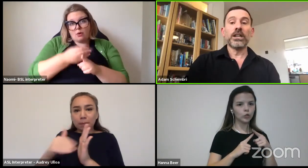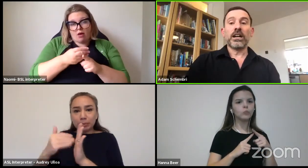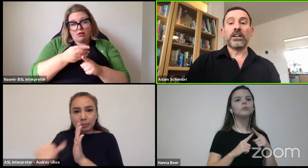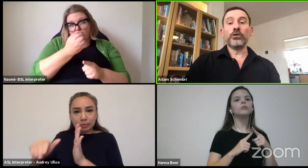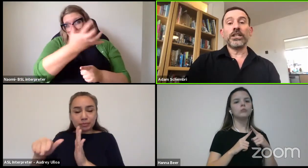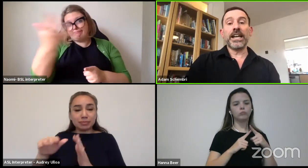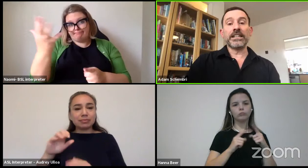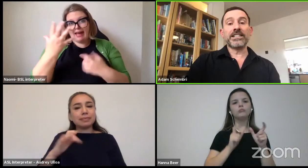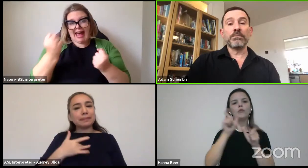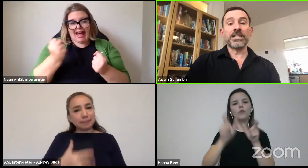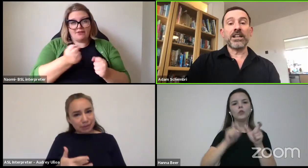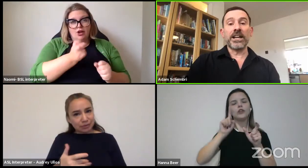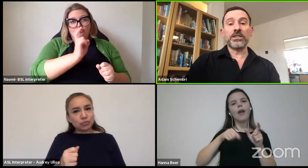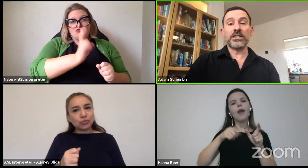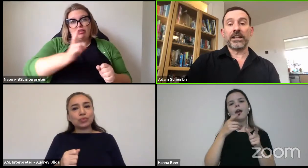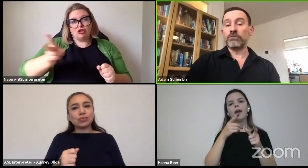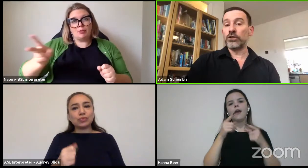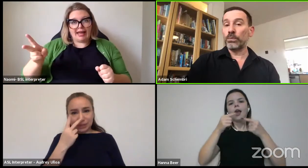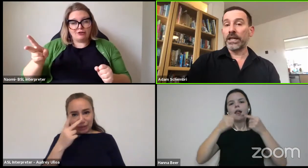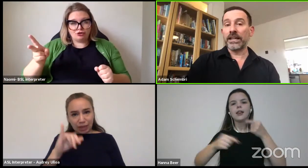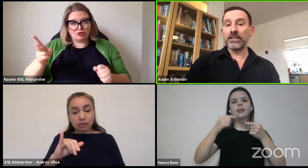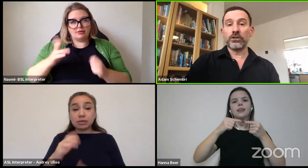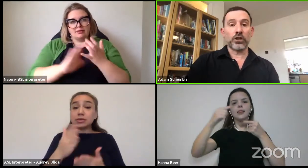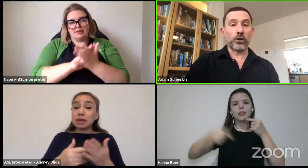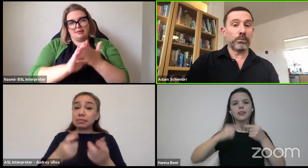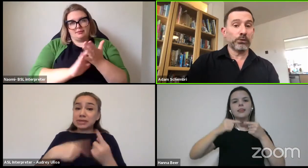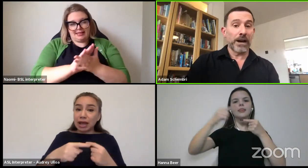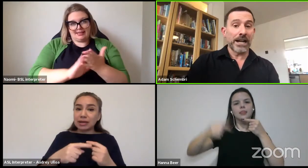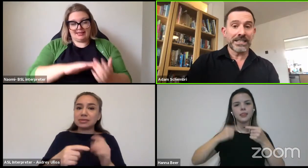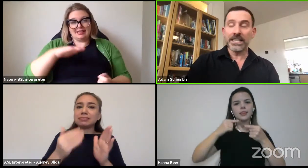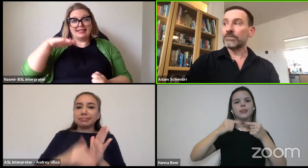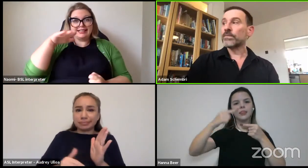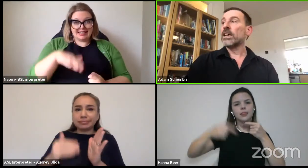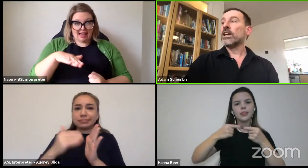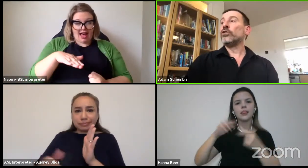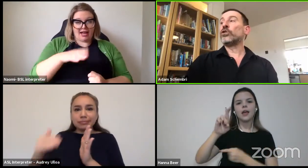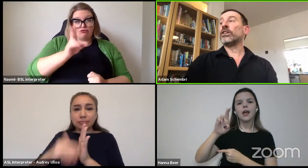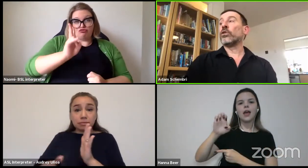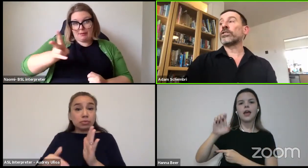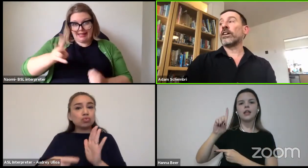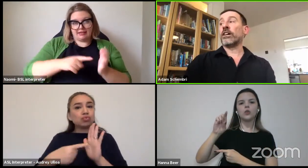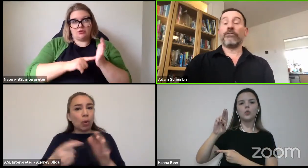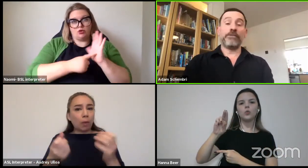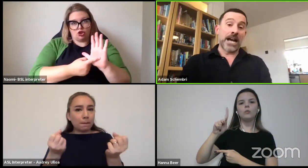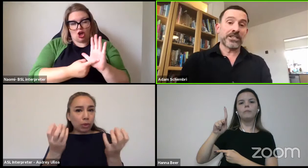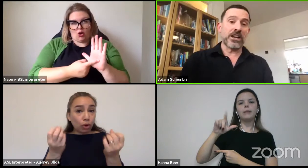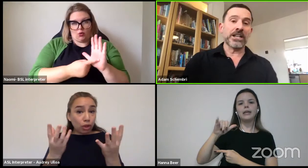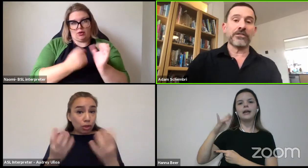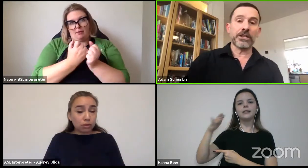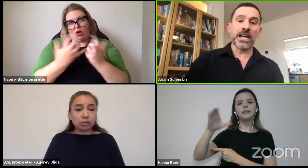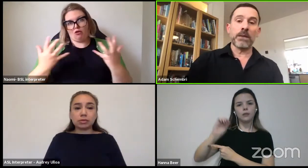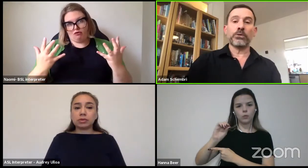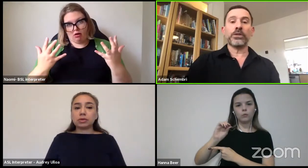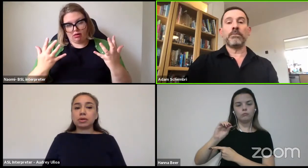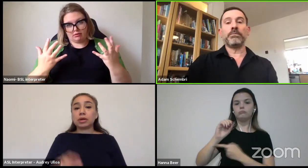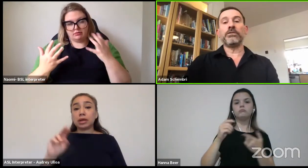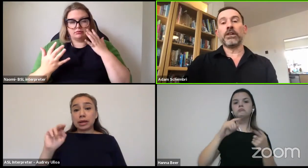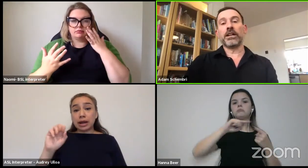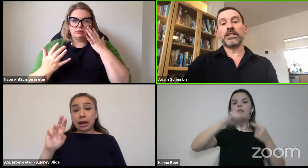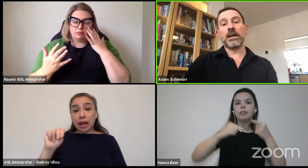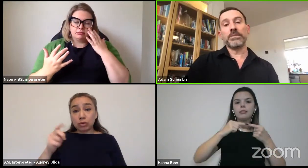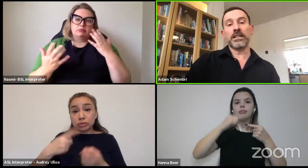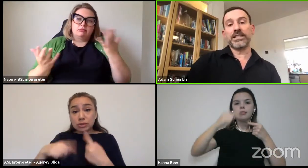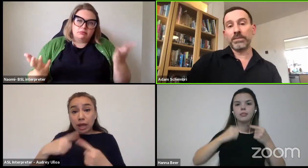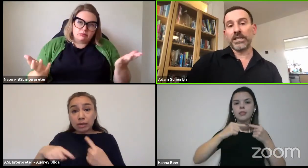example, you can get some signs that are reduplicated to show plurality. You can also, noun signs, for example, can be